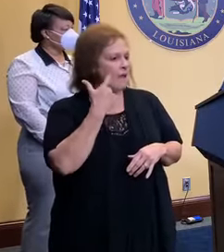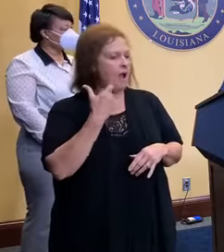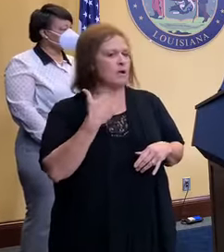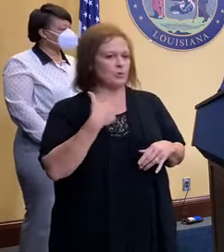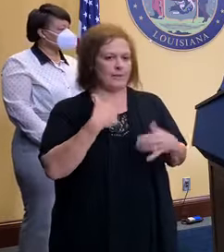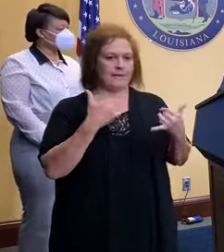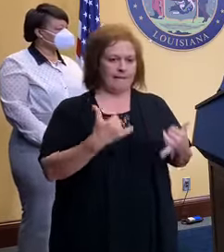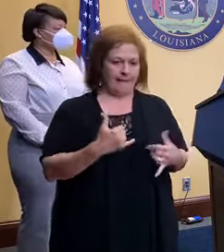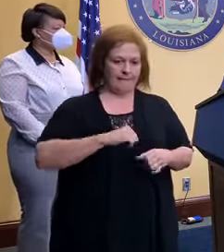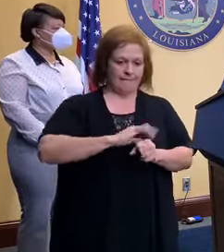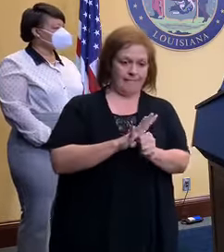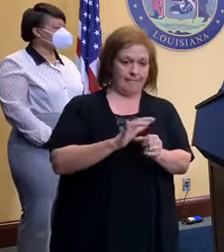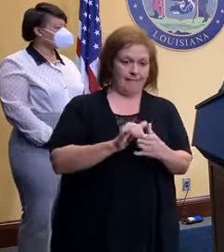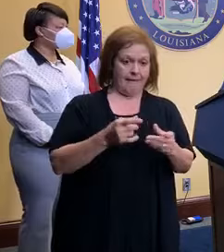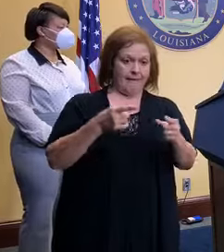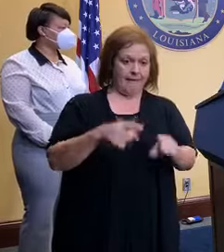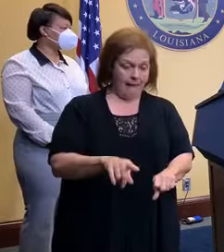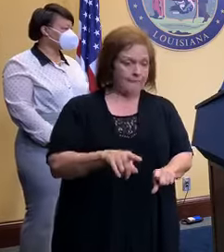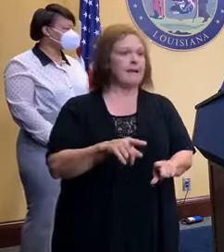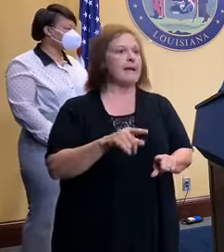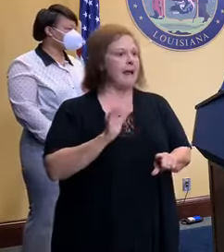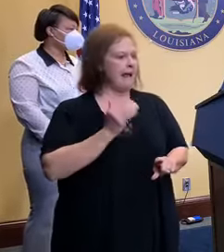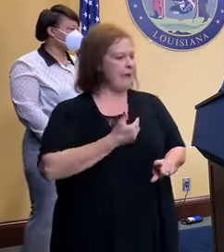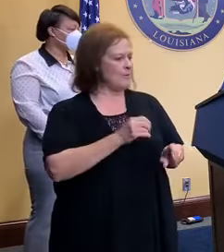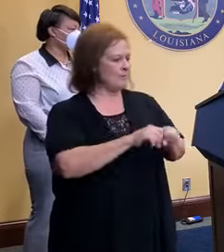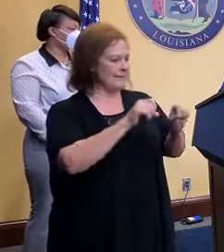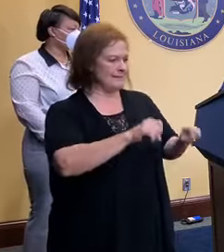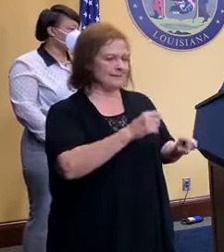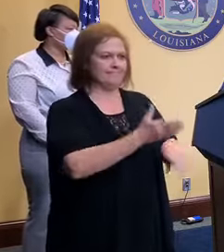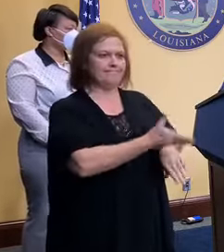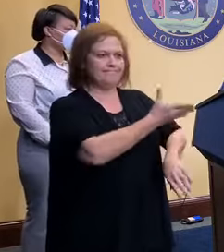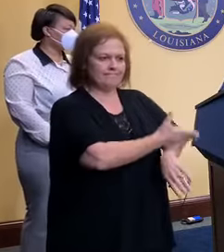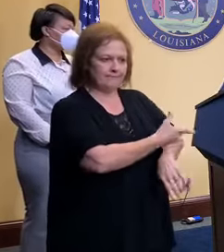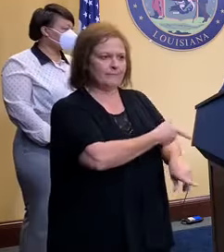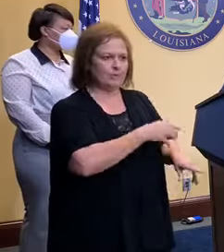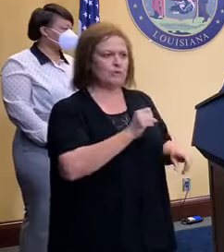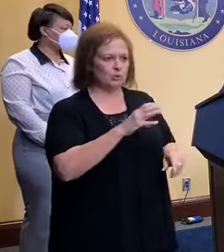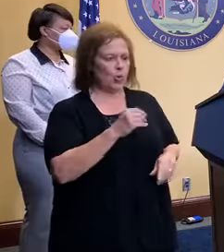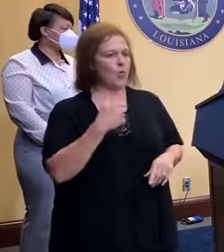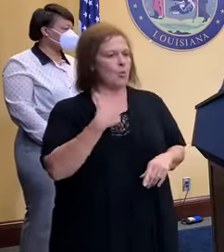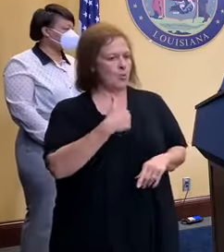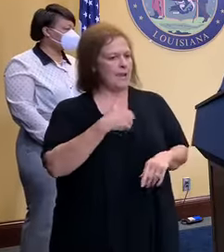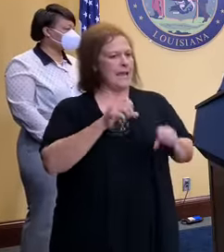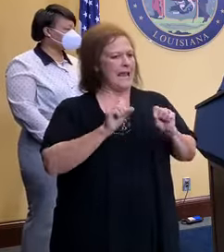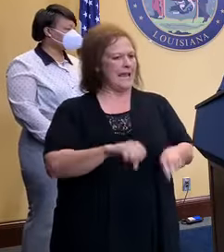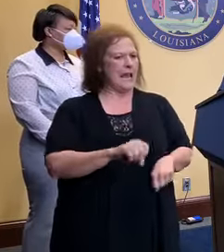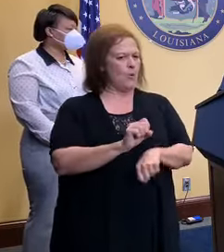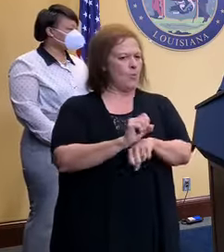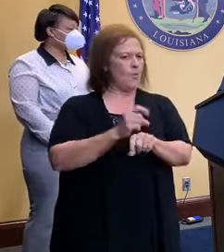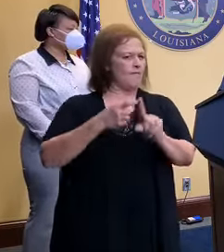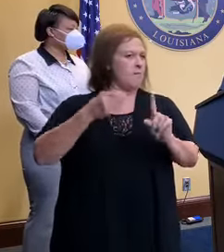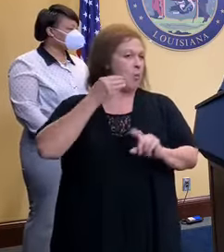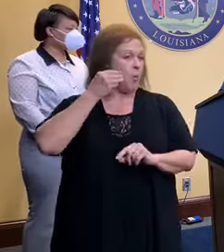pandemic. It left our infrastructure more secure, and it made it possible for us to virtualize our